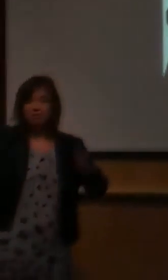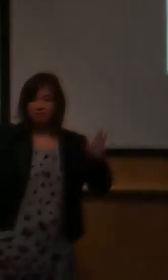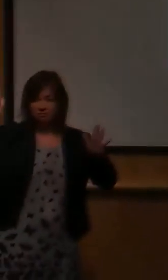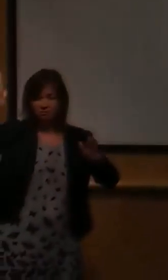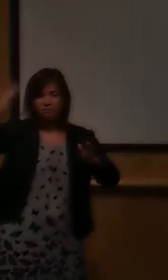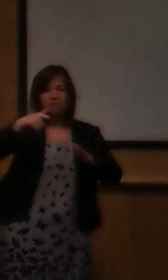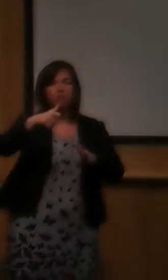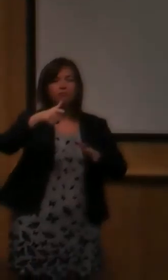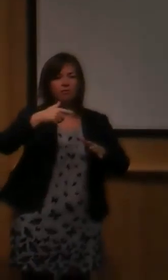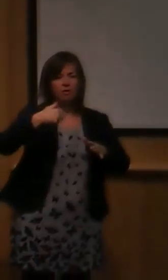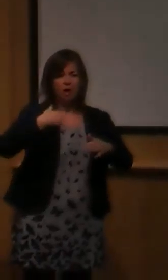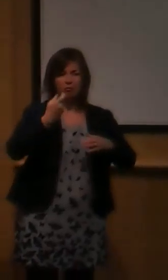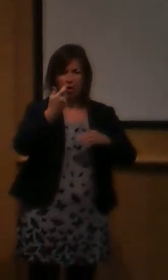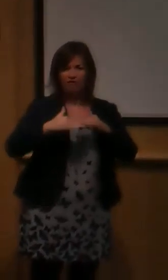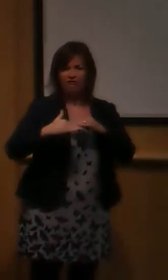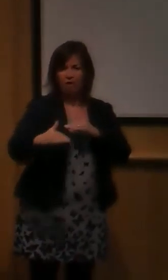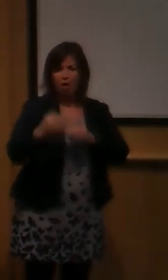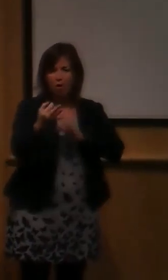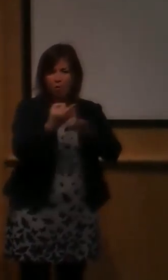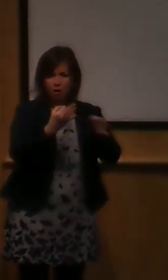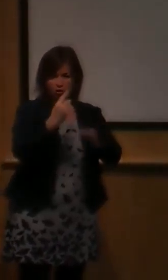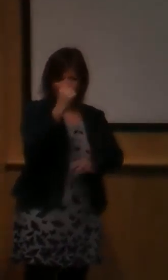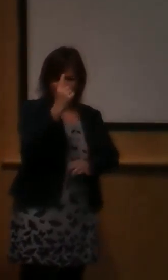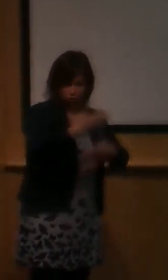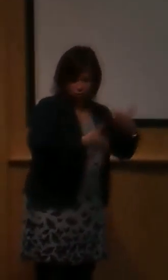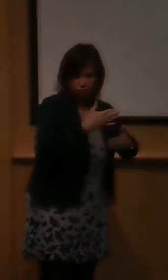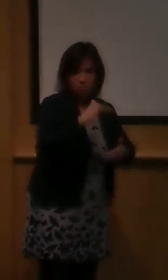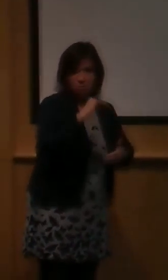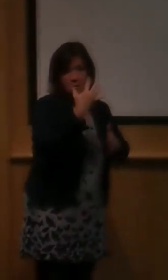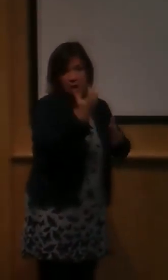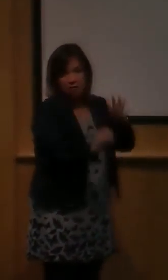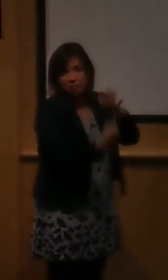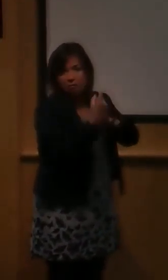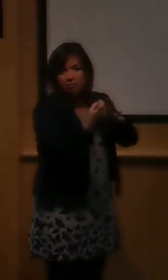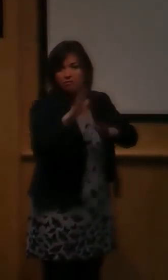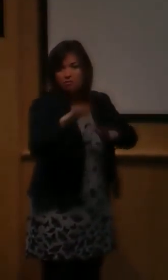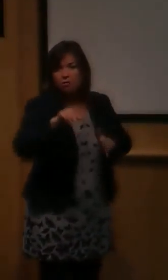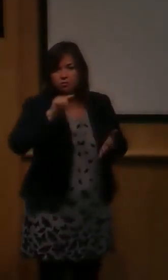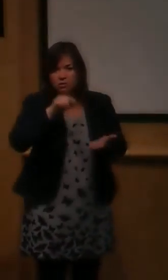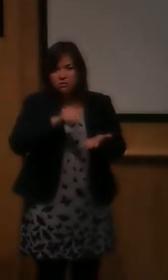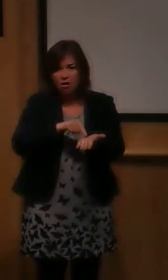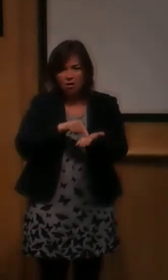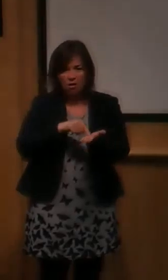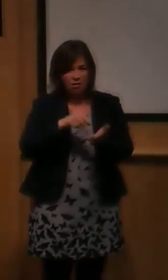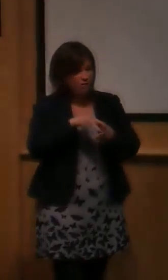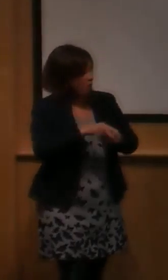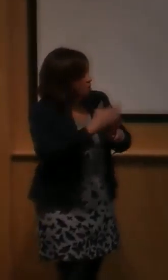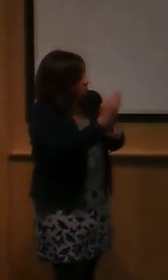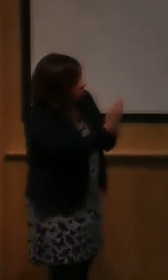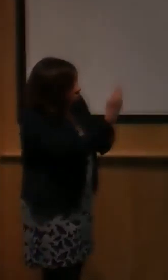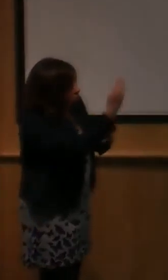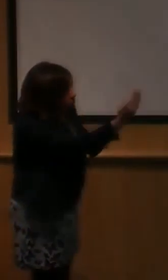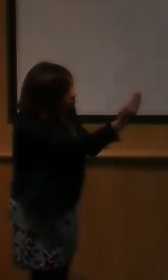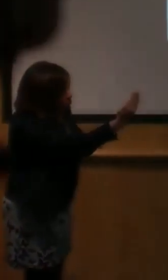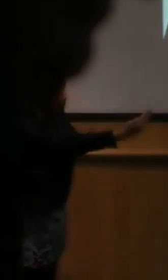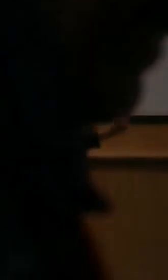Okay, if anybody does have a question, if you could raise your hand to indicate you would like to ask a question. We also